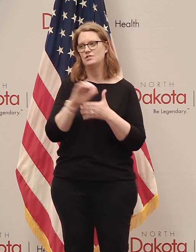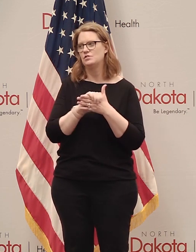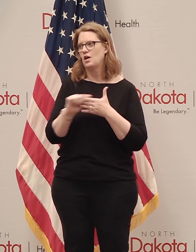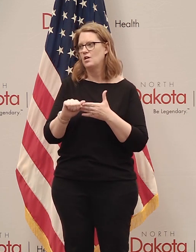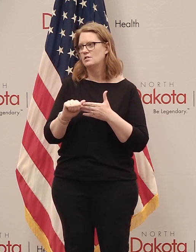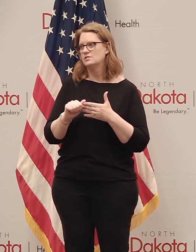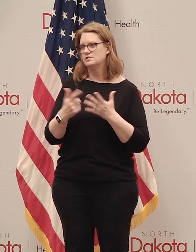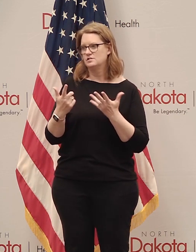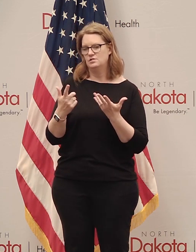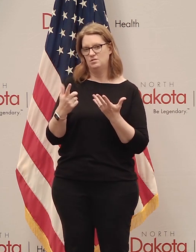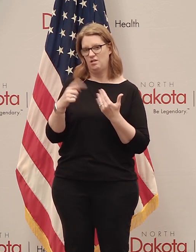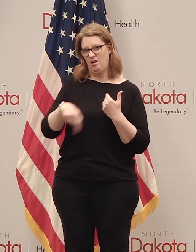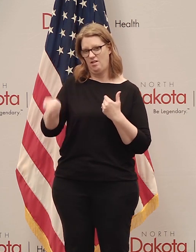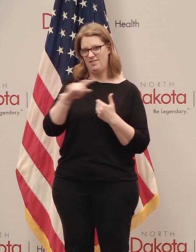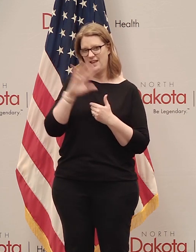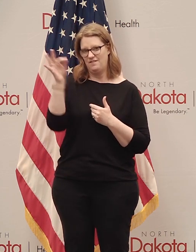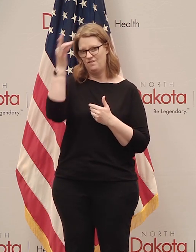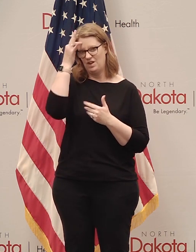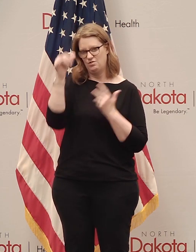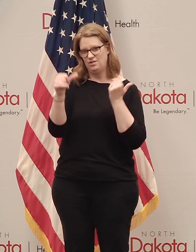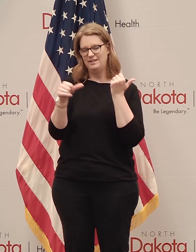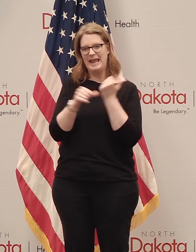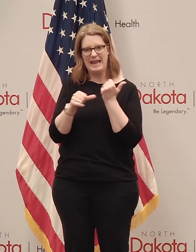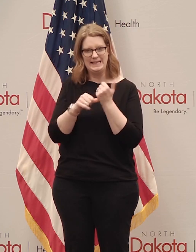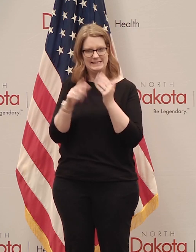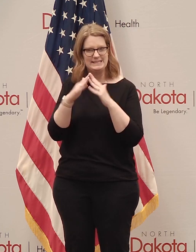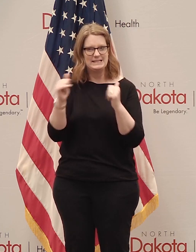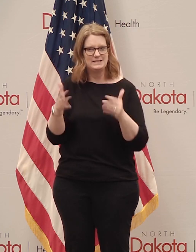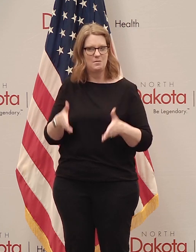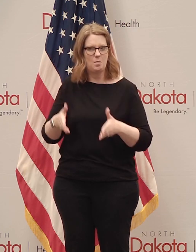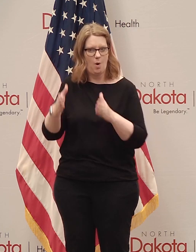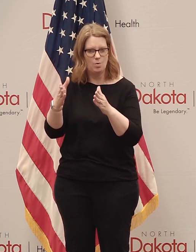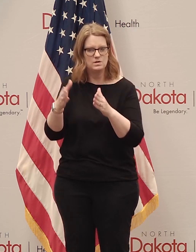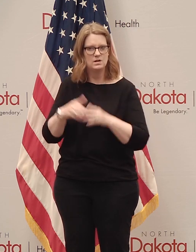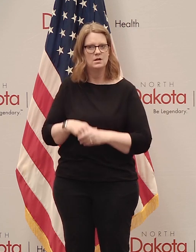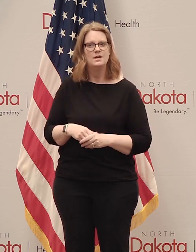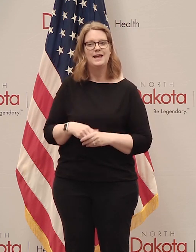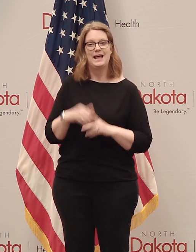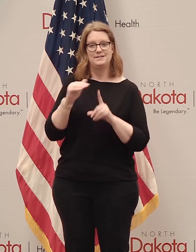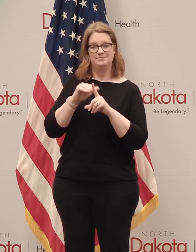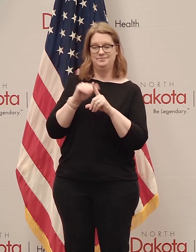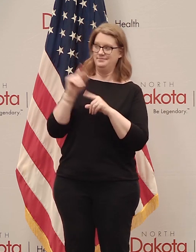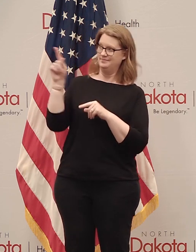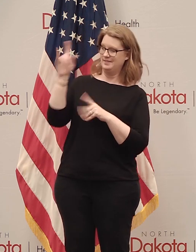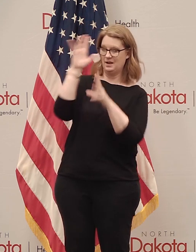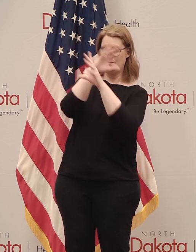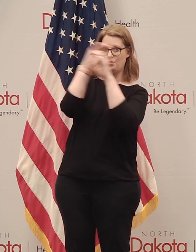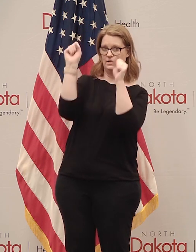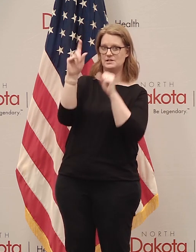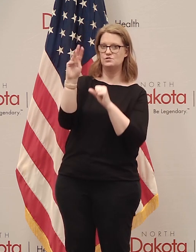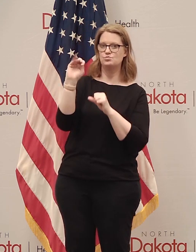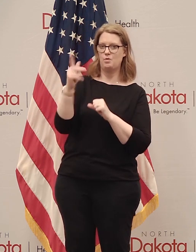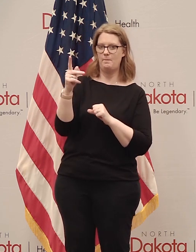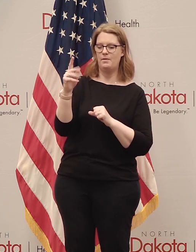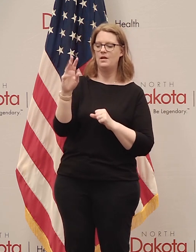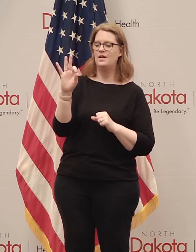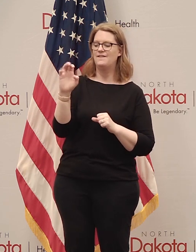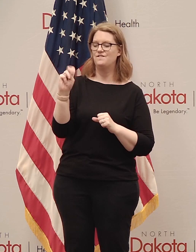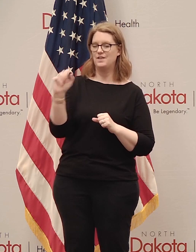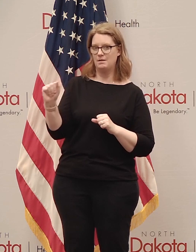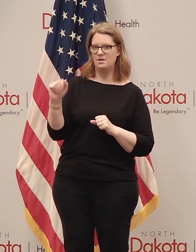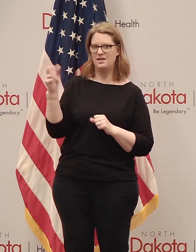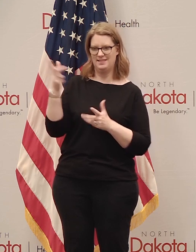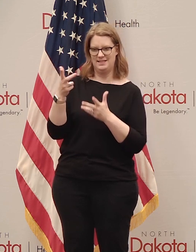to its network of federal aid system roads. And as a reminder, President Trump and FEMA granted our request for a